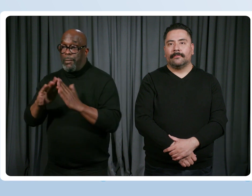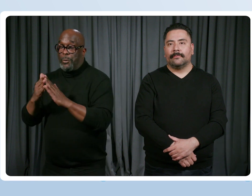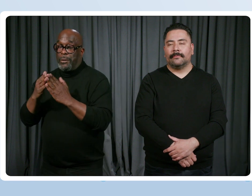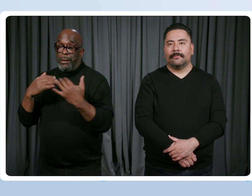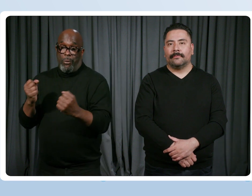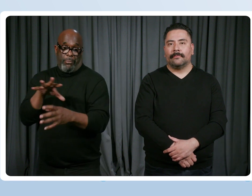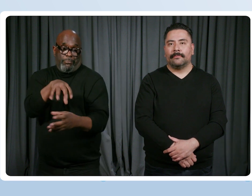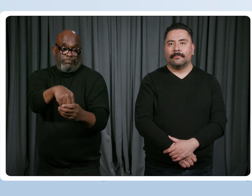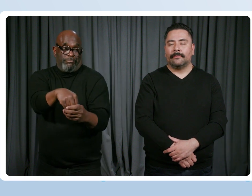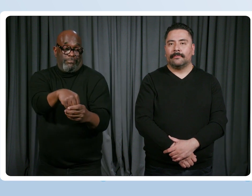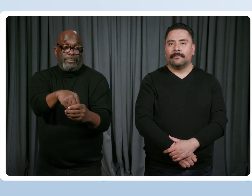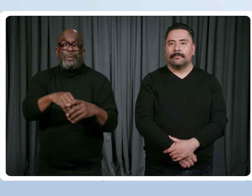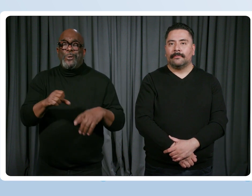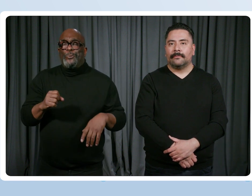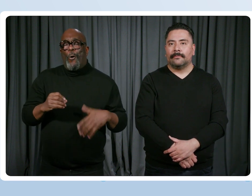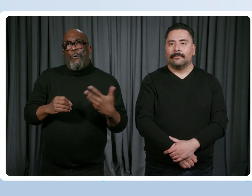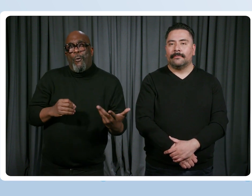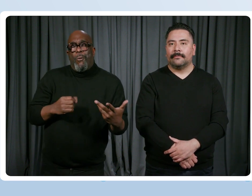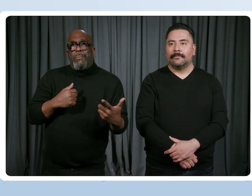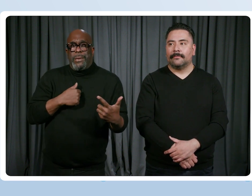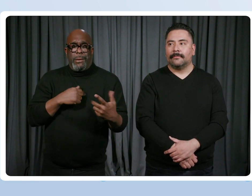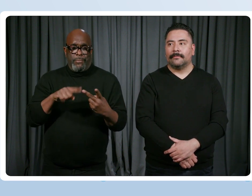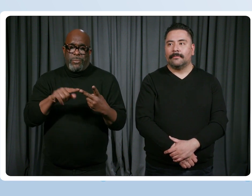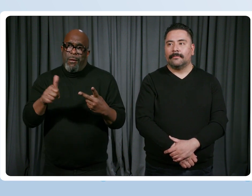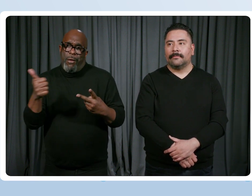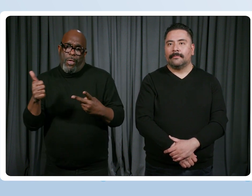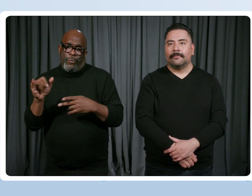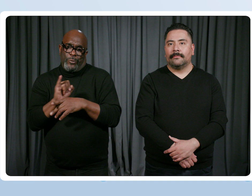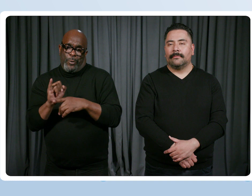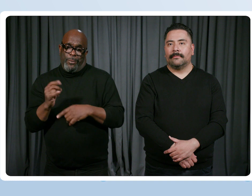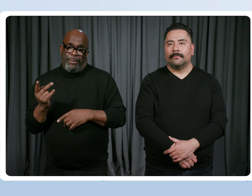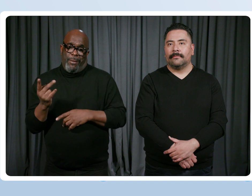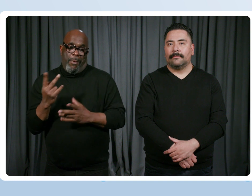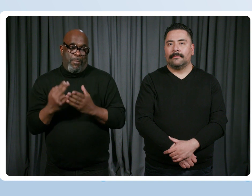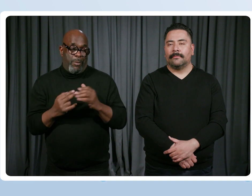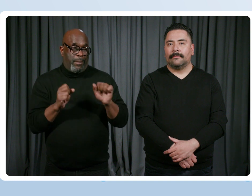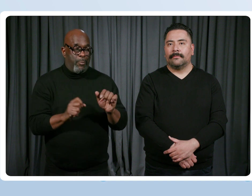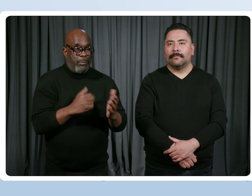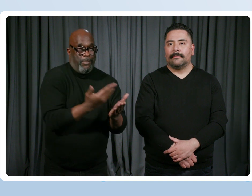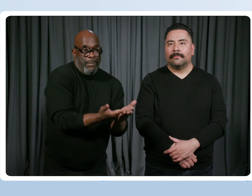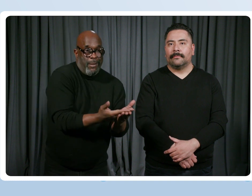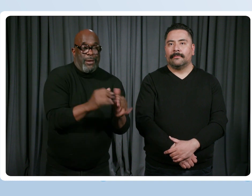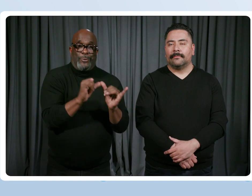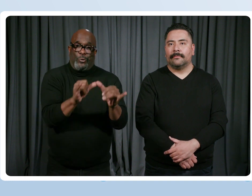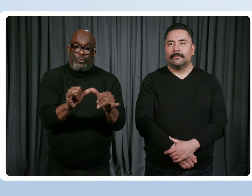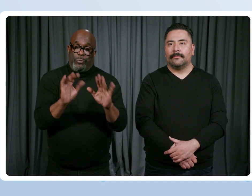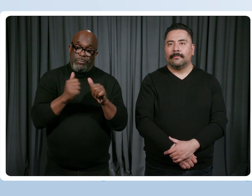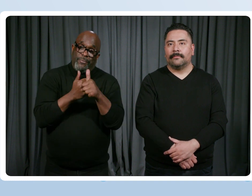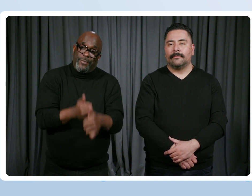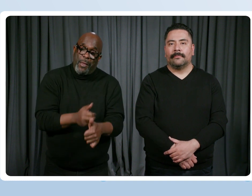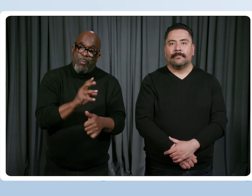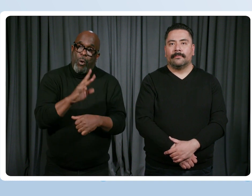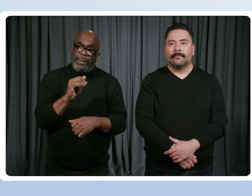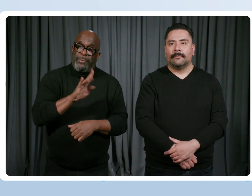of all in one. And so me and another intern, Kim Porsavegan, we were able to come there and kind of continue Morgan's work. So